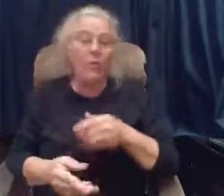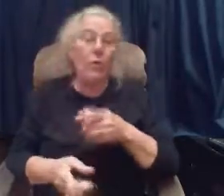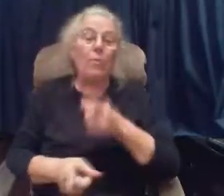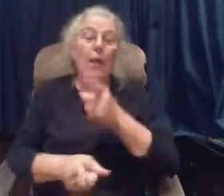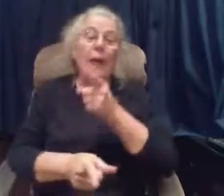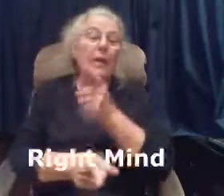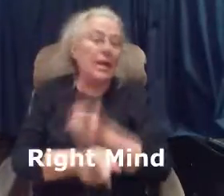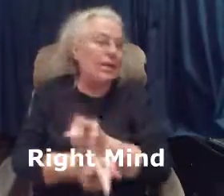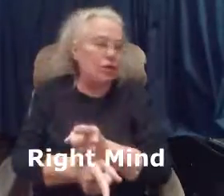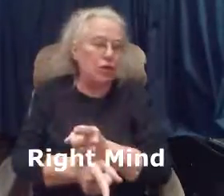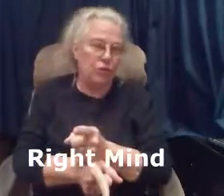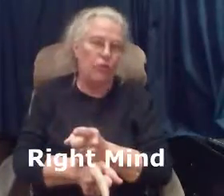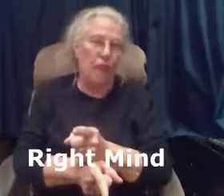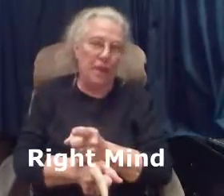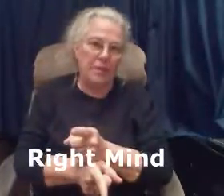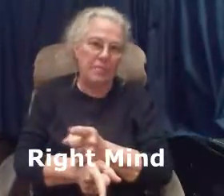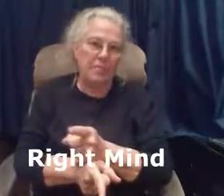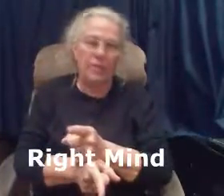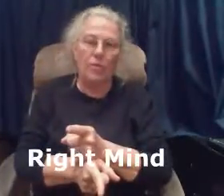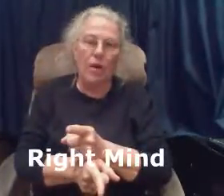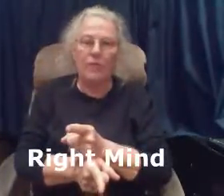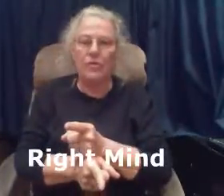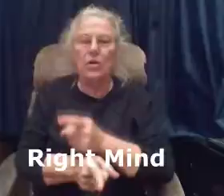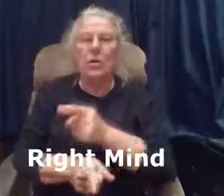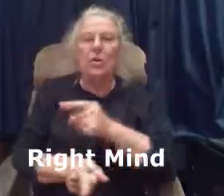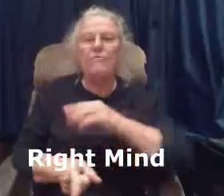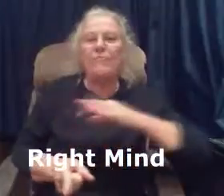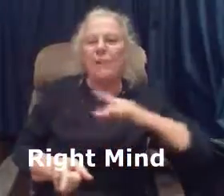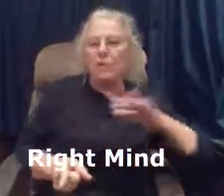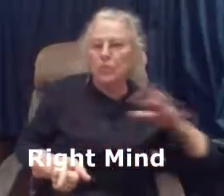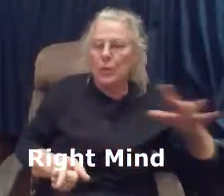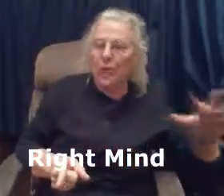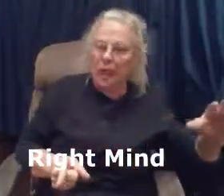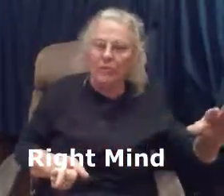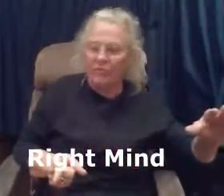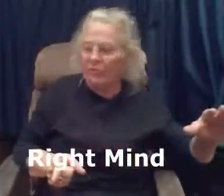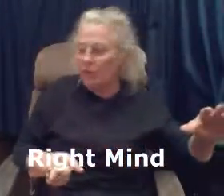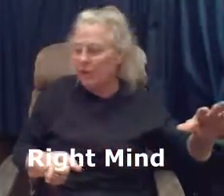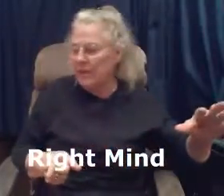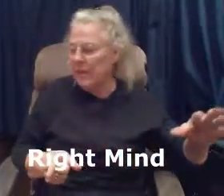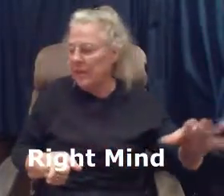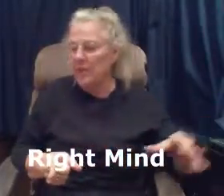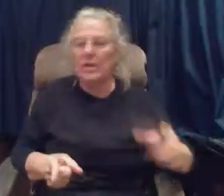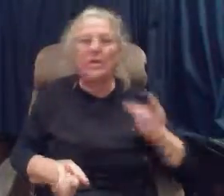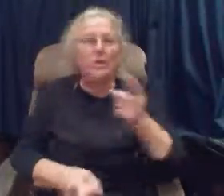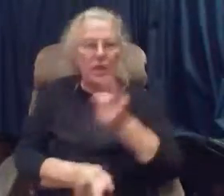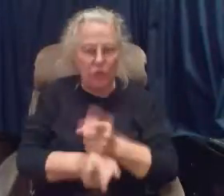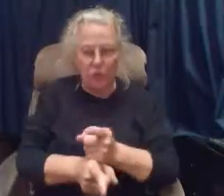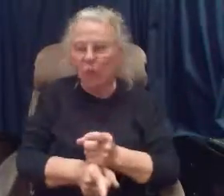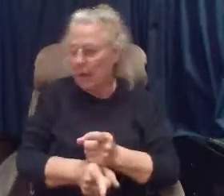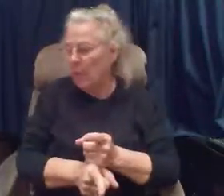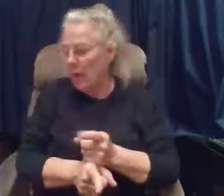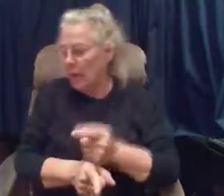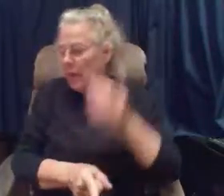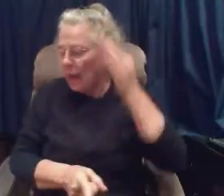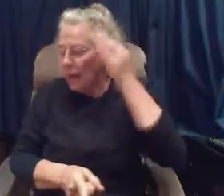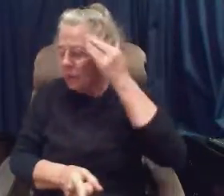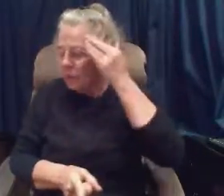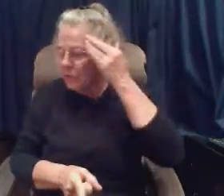Rightful mind, and it's just right. You don't have to finger spell out full at the end of it. It's in your right mind, and of course